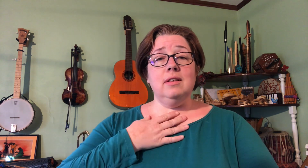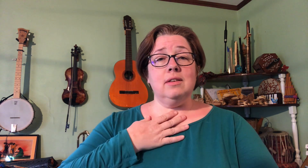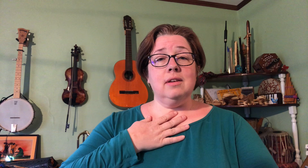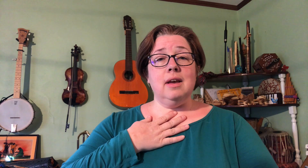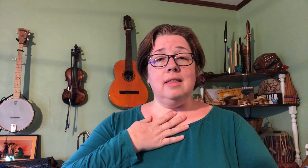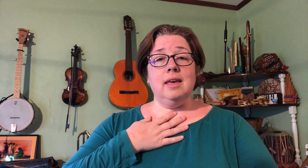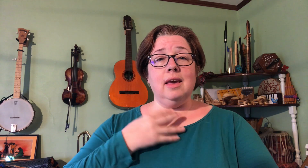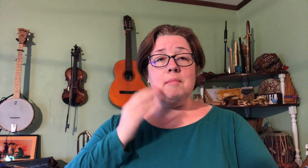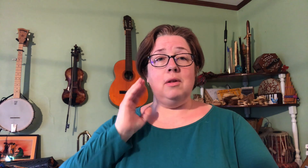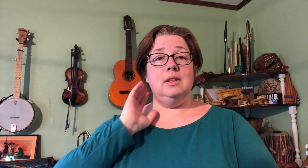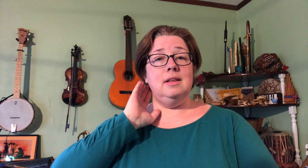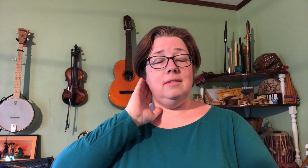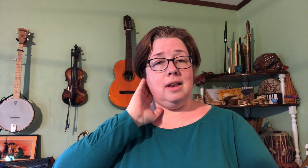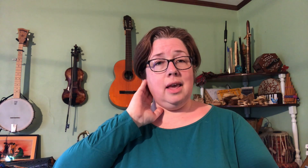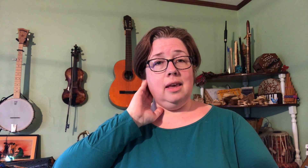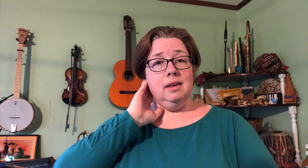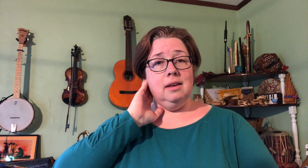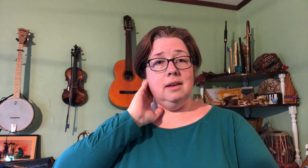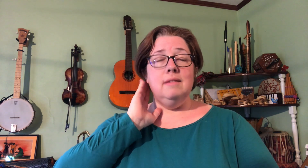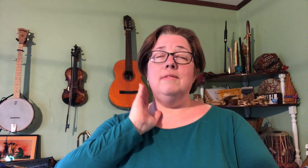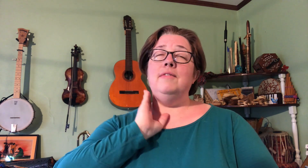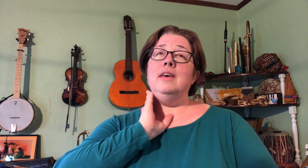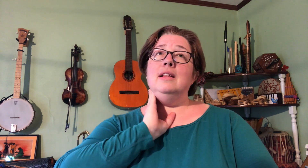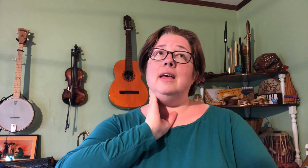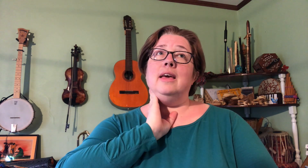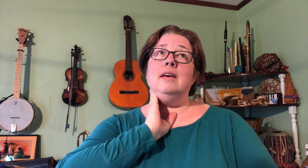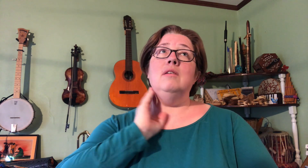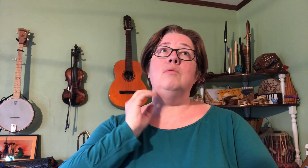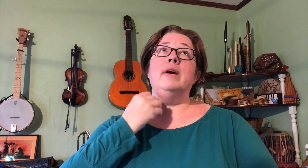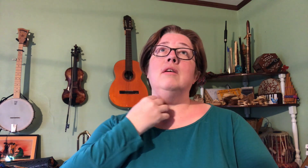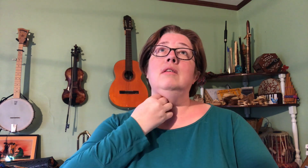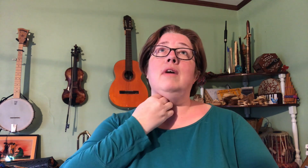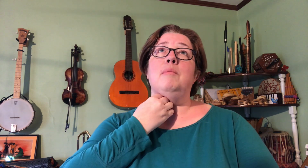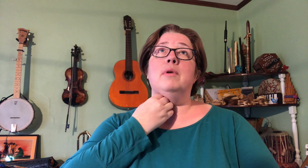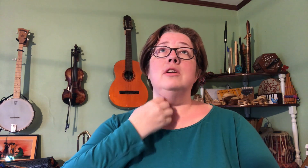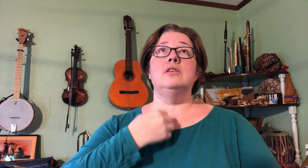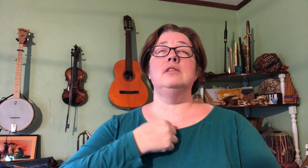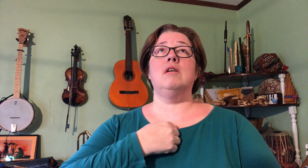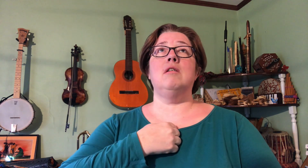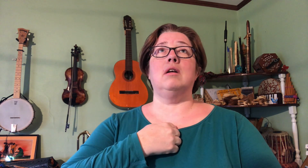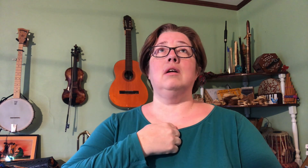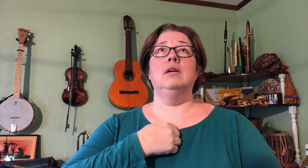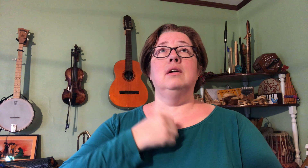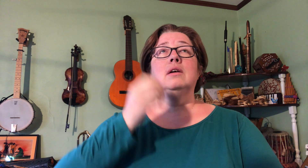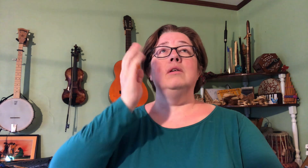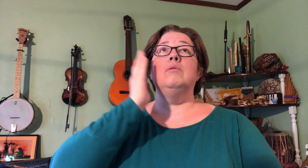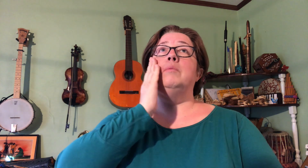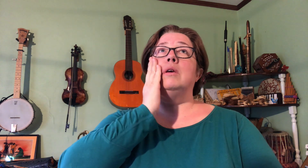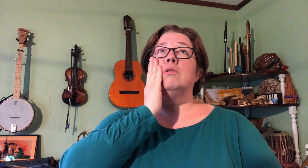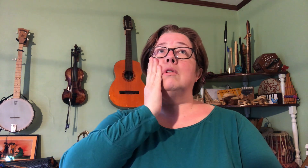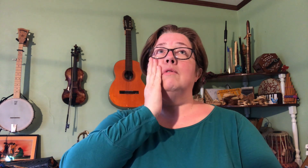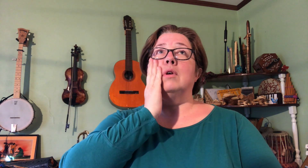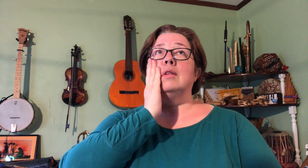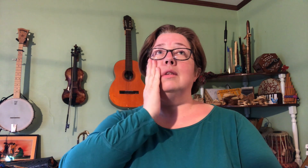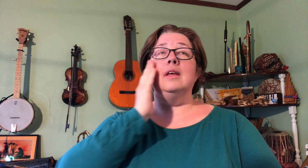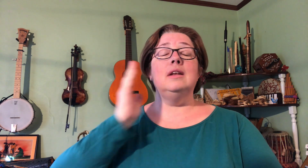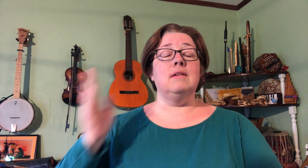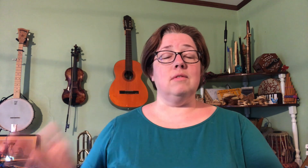and thinking about listening, feeling where the vibrations are when we use our voice in different